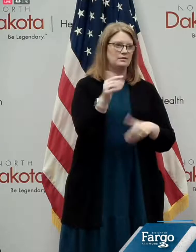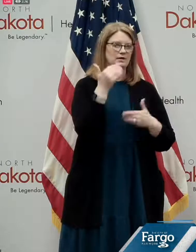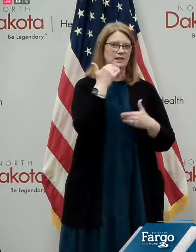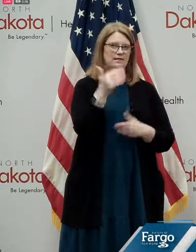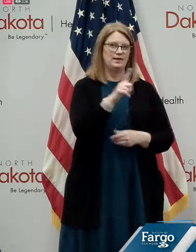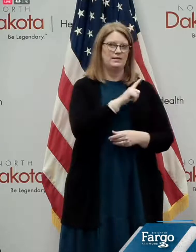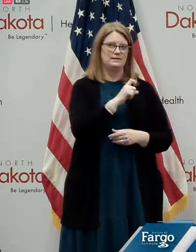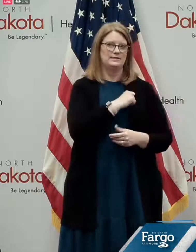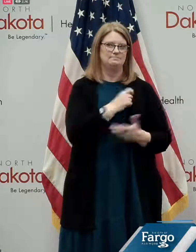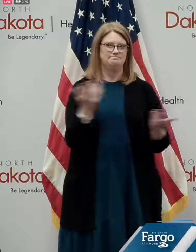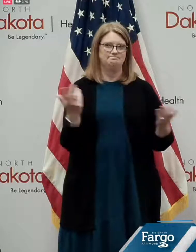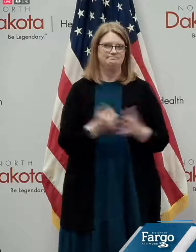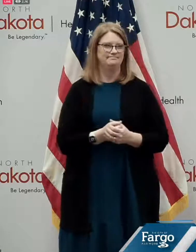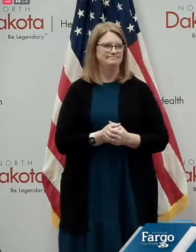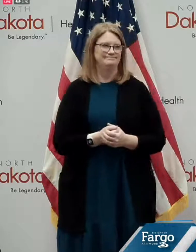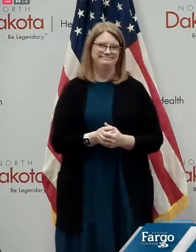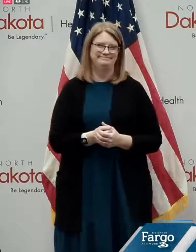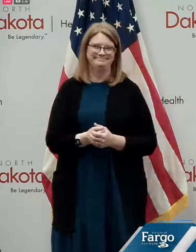thank you, Lindsay.